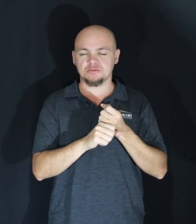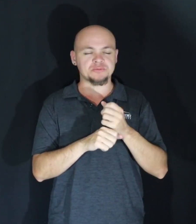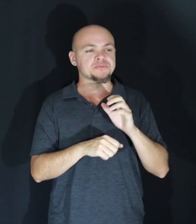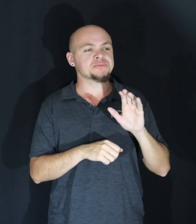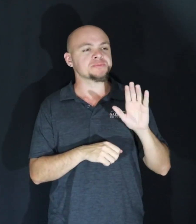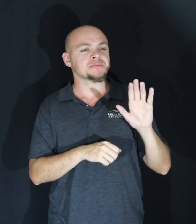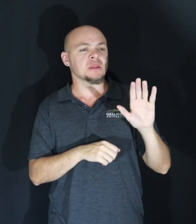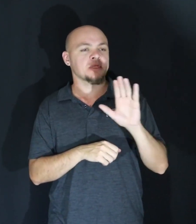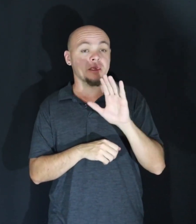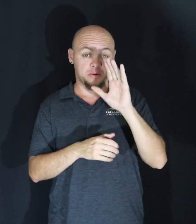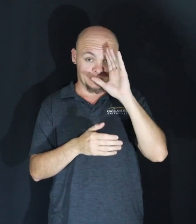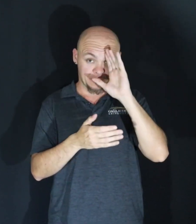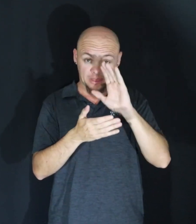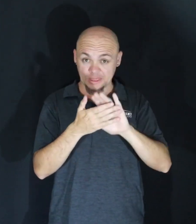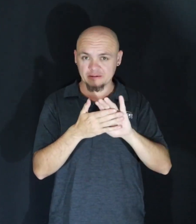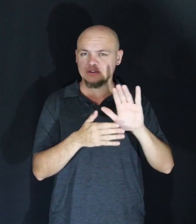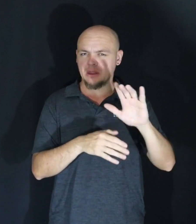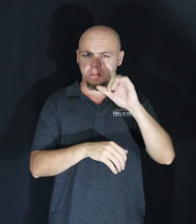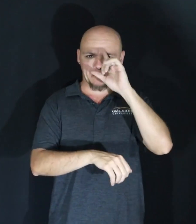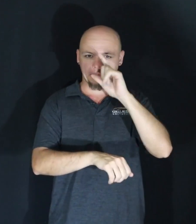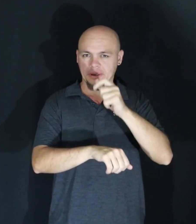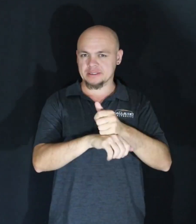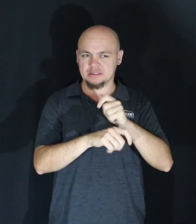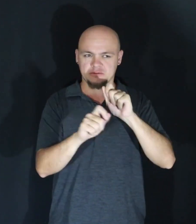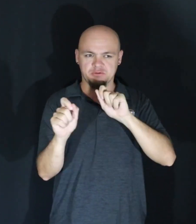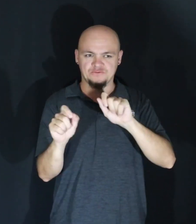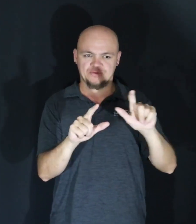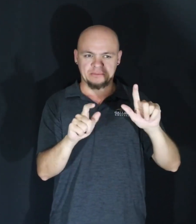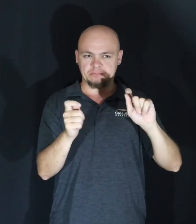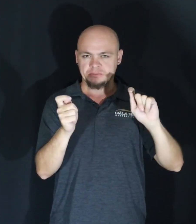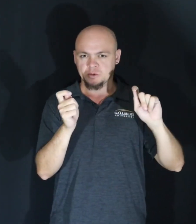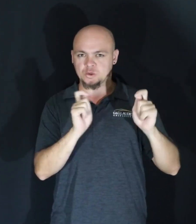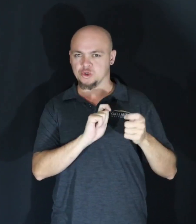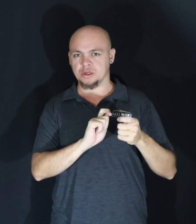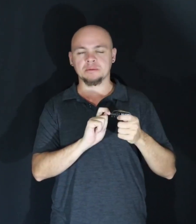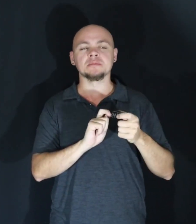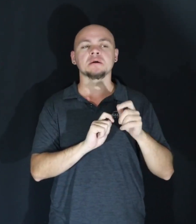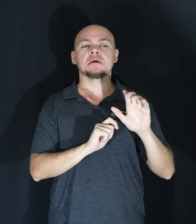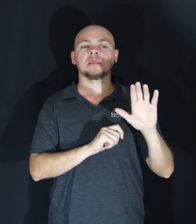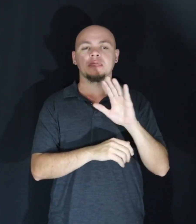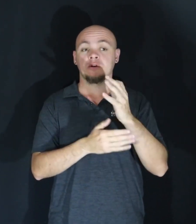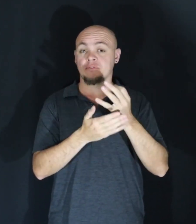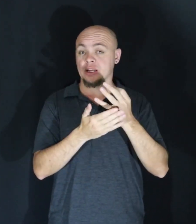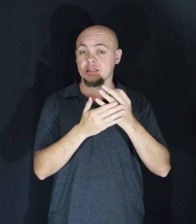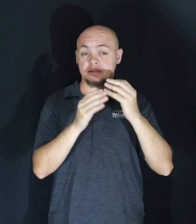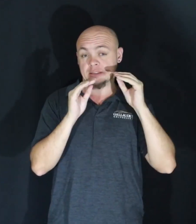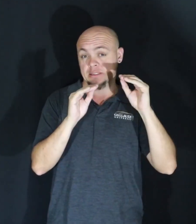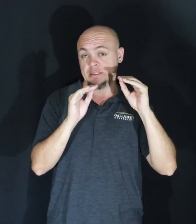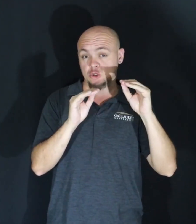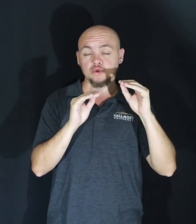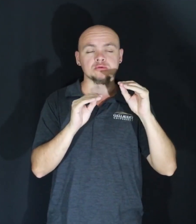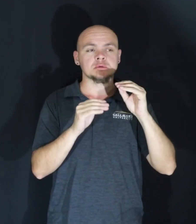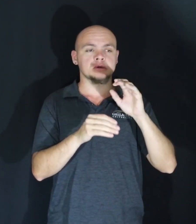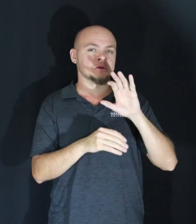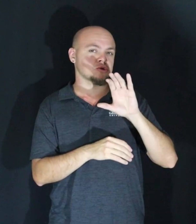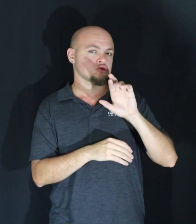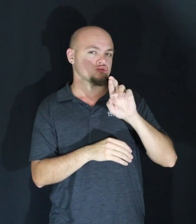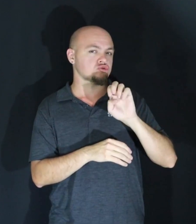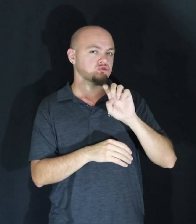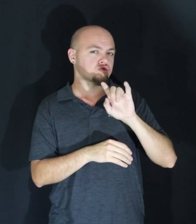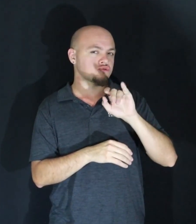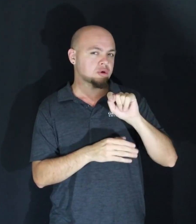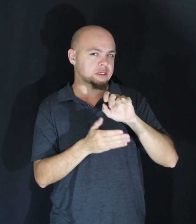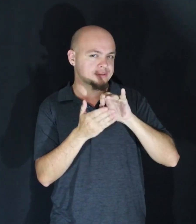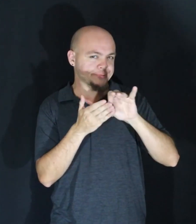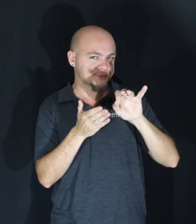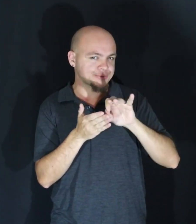reframe their beliefs and their mindsets. You see, I work with women to teach them about their finances, their credit, and how to pull